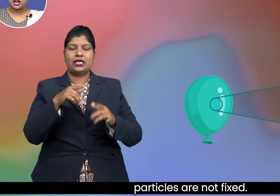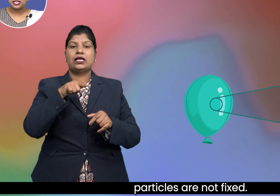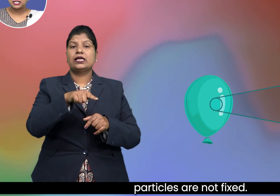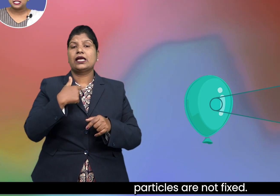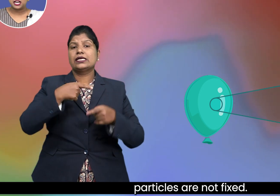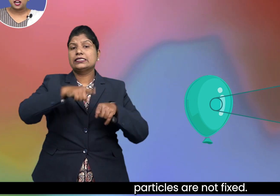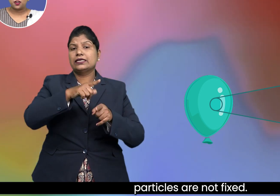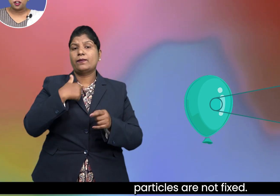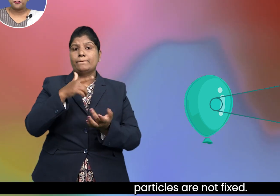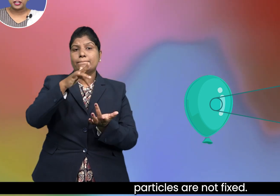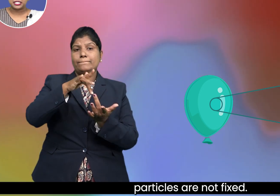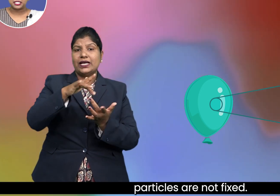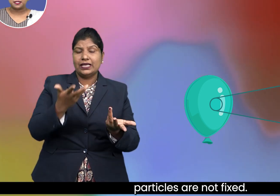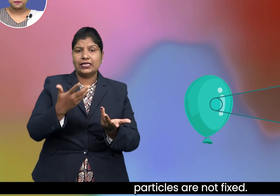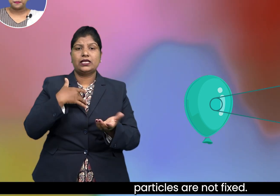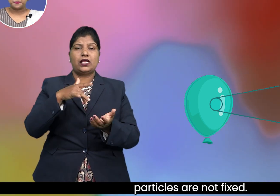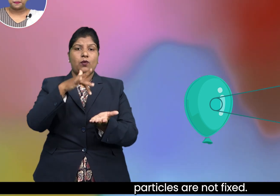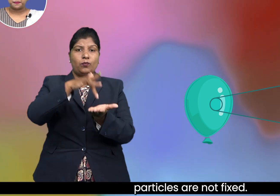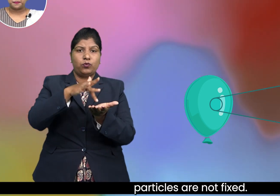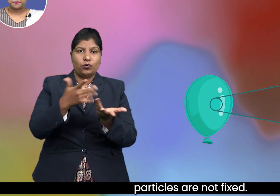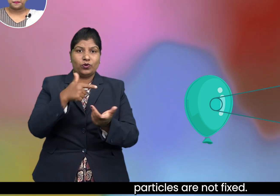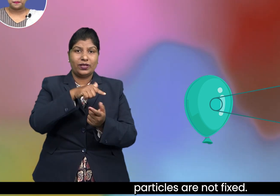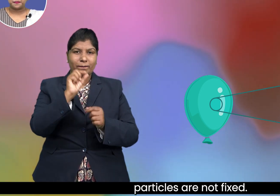its particles are not fixed.